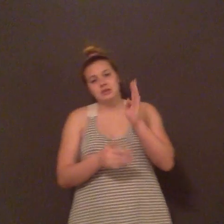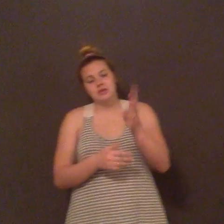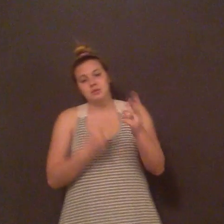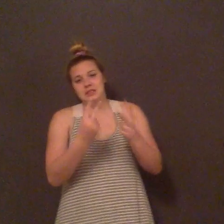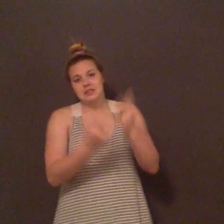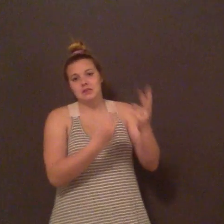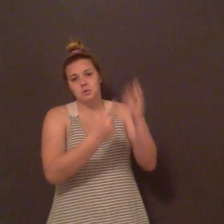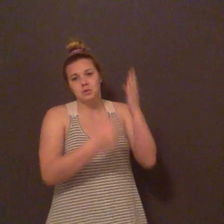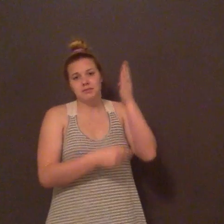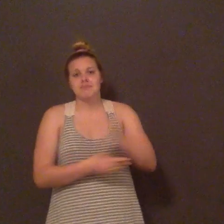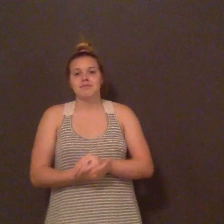Love you too.